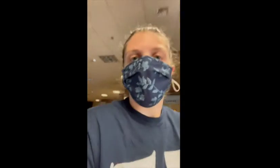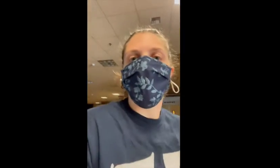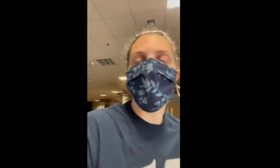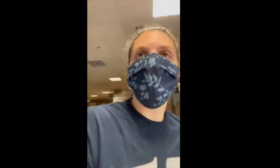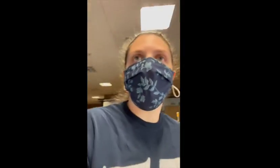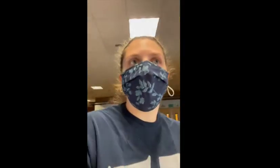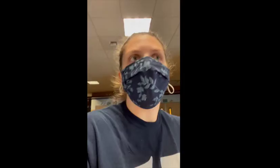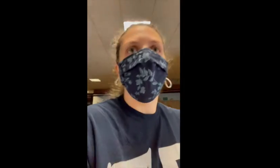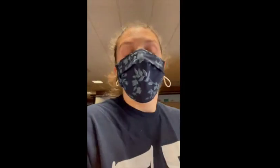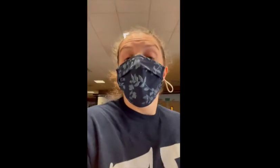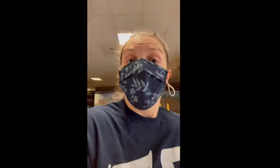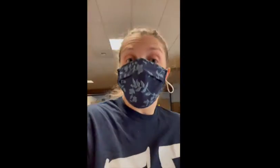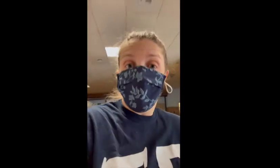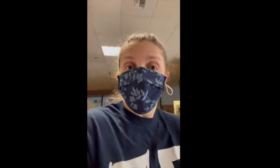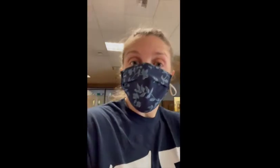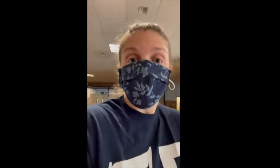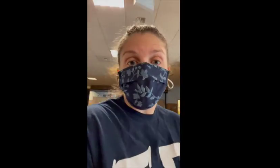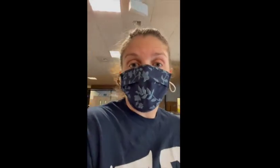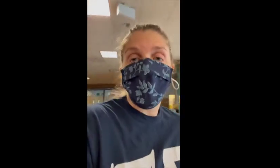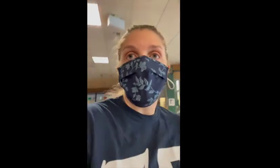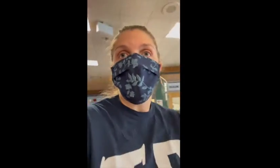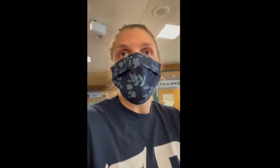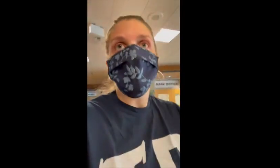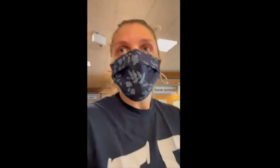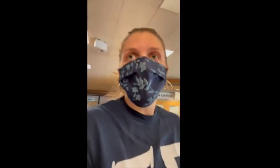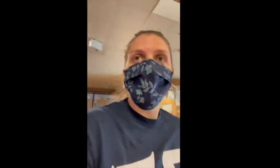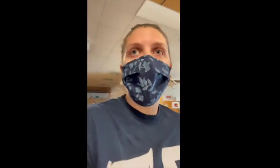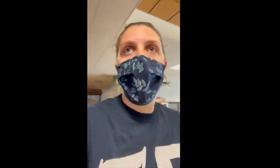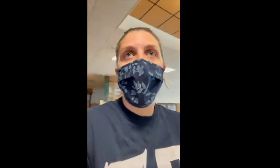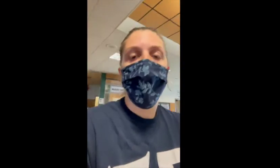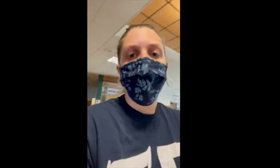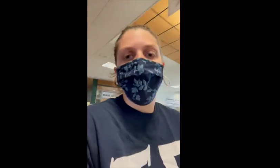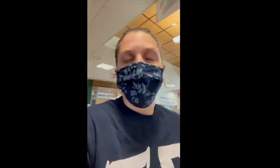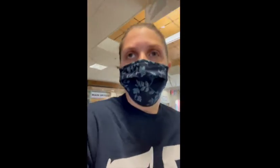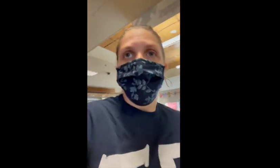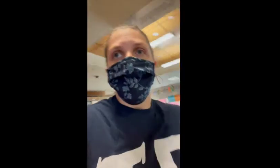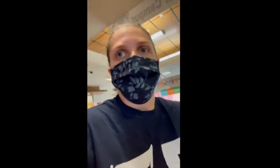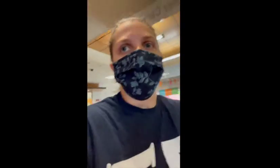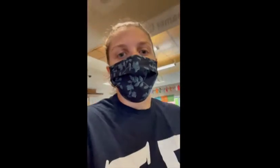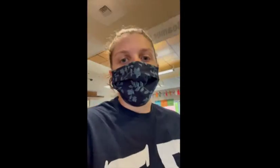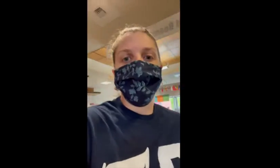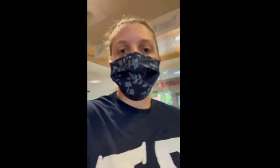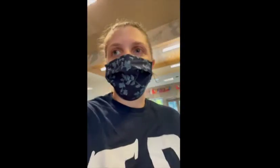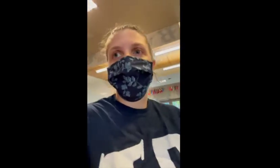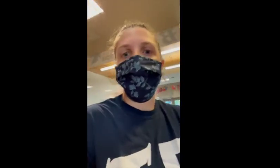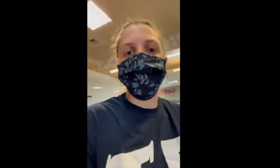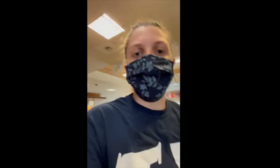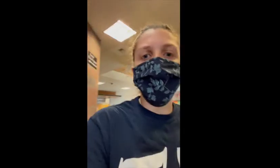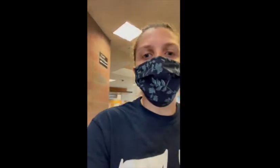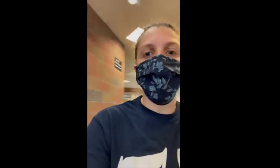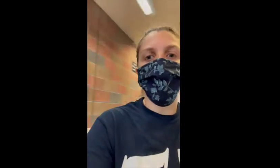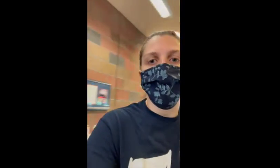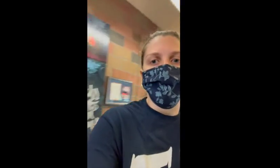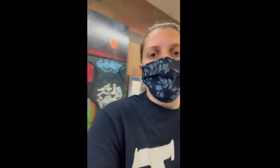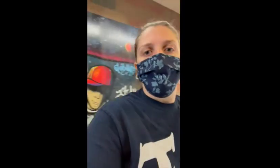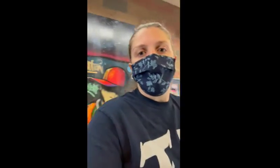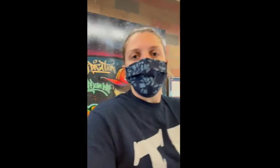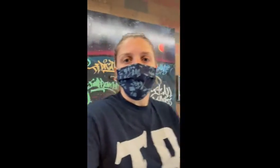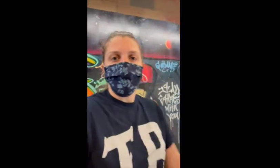We do have drama, choir, and music. So let's stick our heads in. I'll walk you by